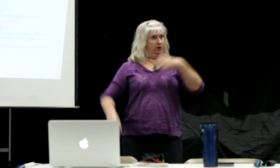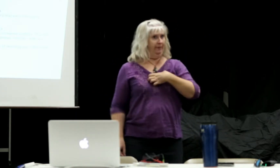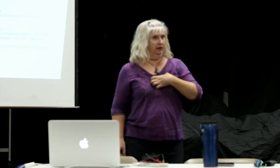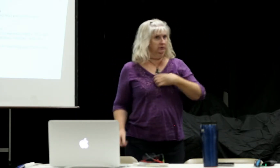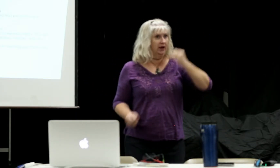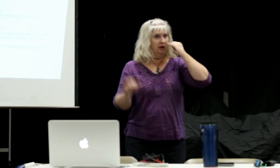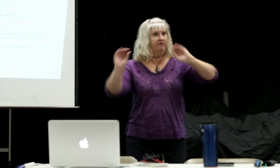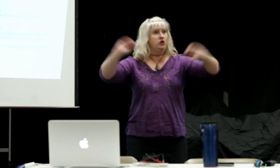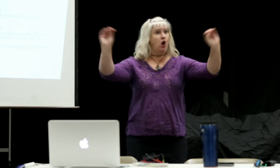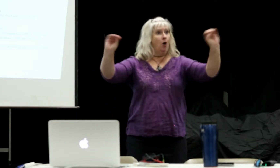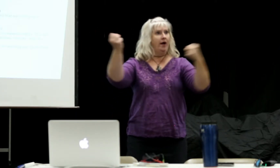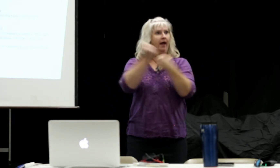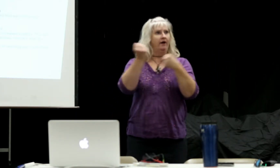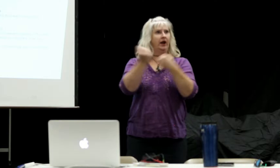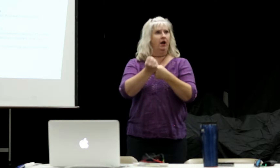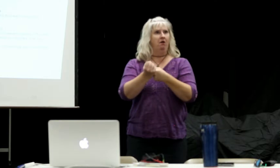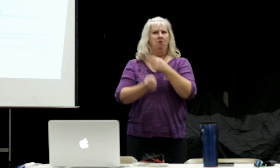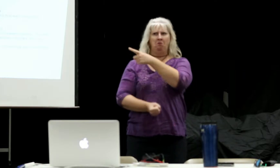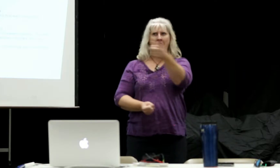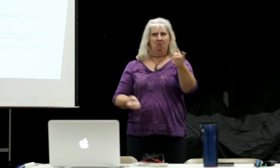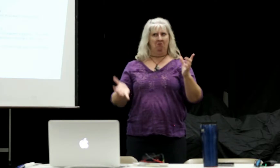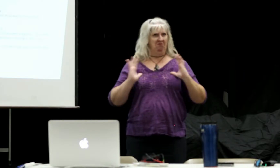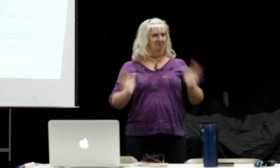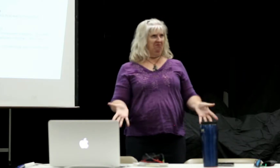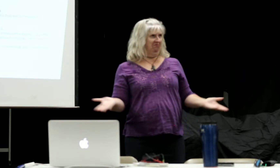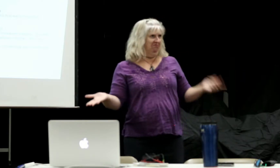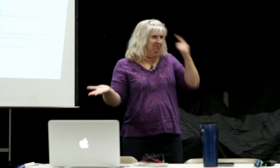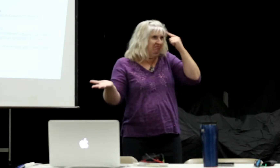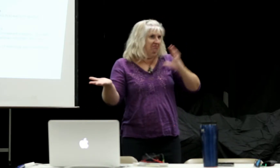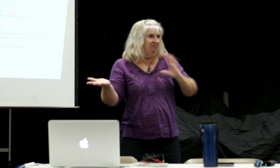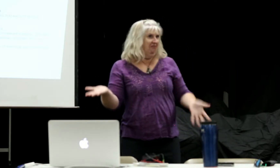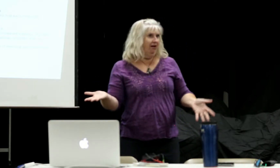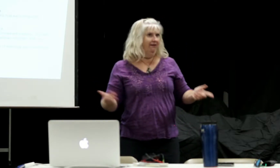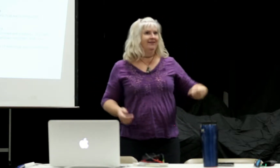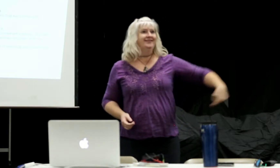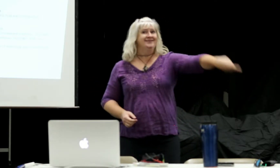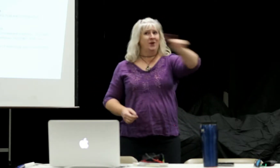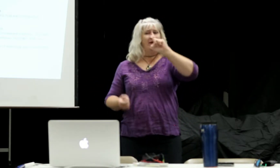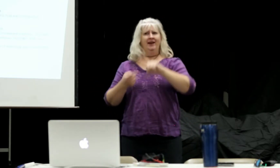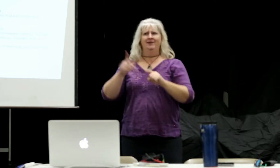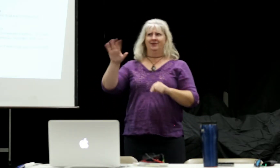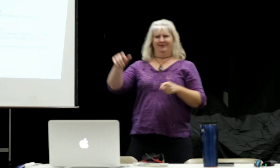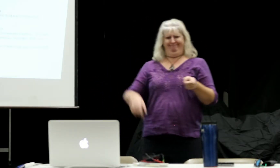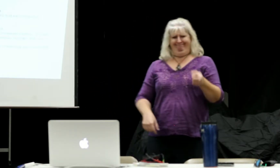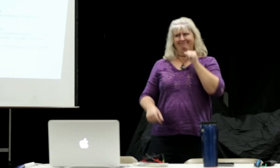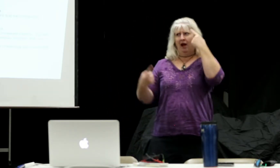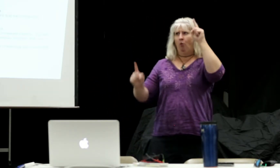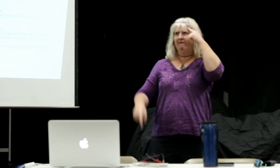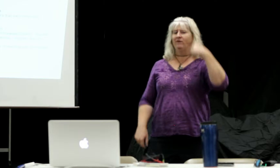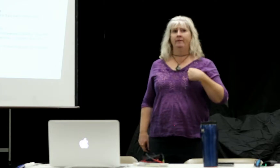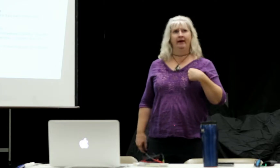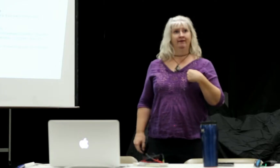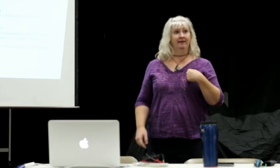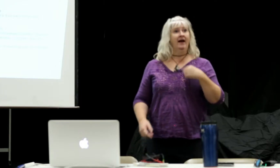do that, right? If no one's advocating, if no one's raising concerns, then the healthcare profession can say, oh,